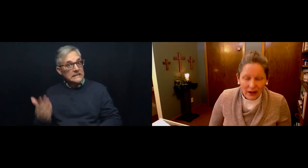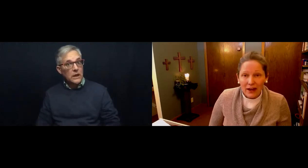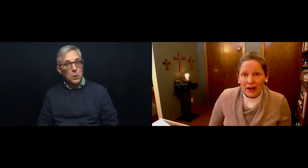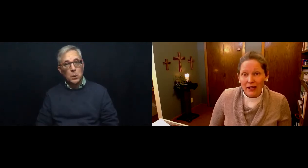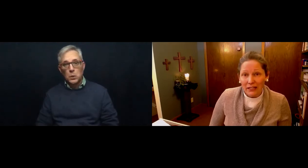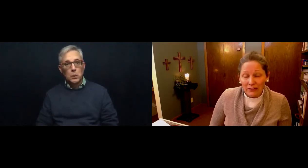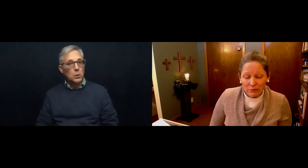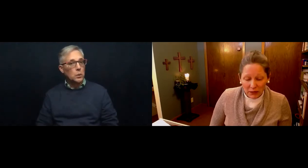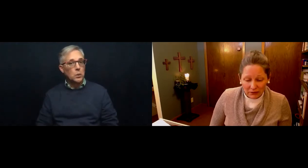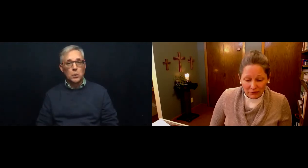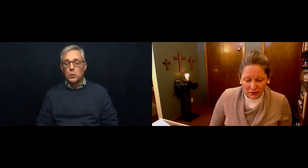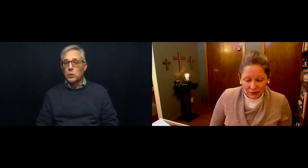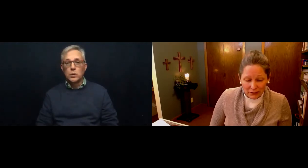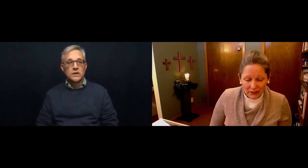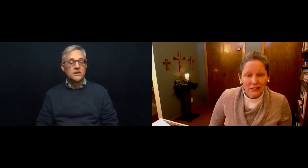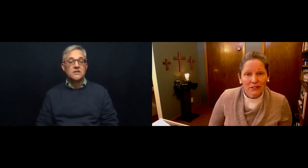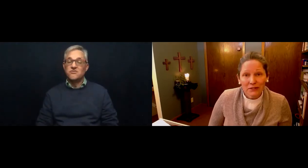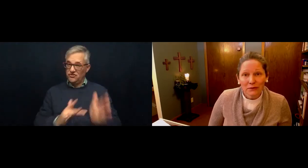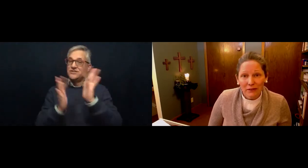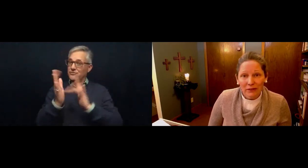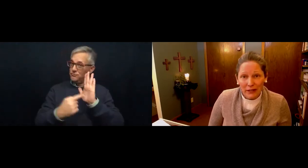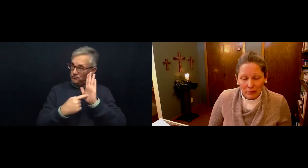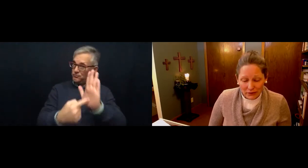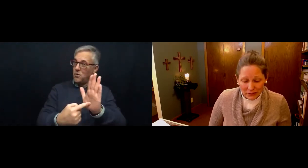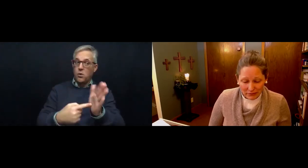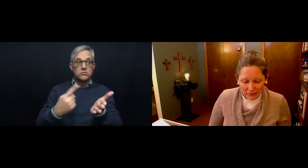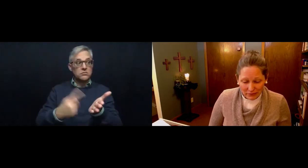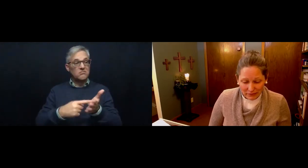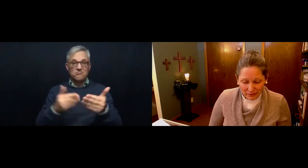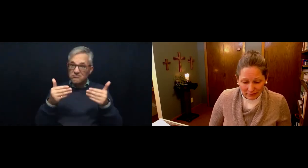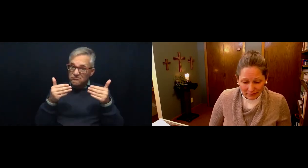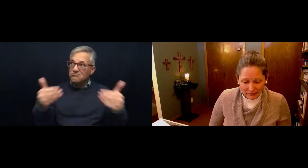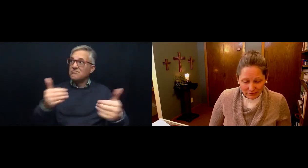risky and even painful to love our neighbors.